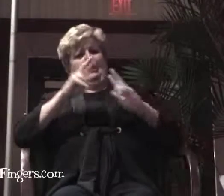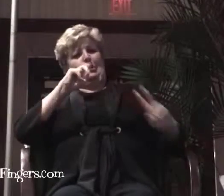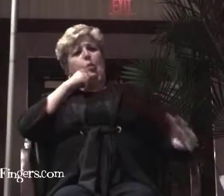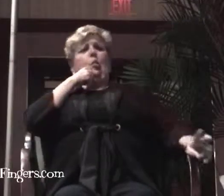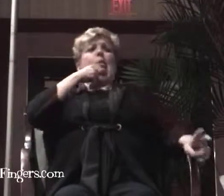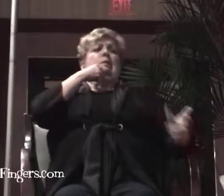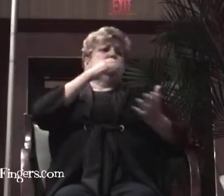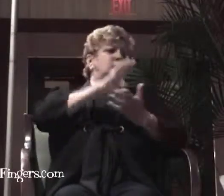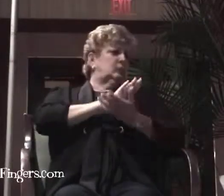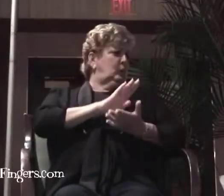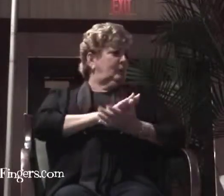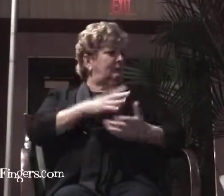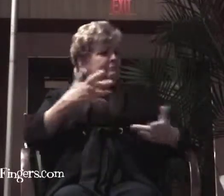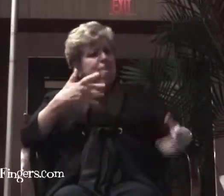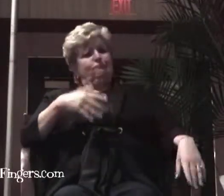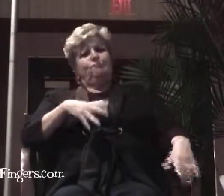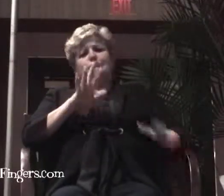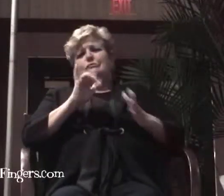High school was some of the best years of my life.